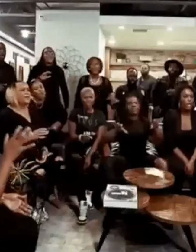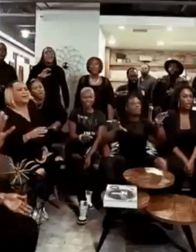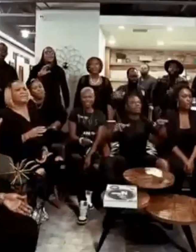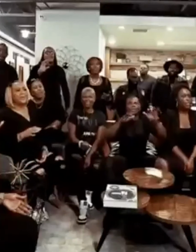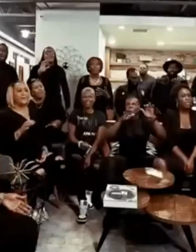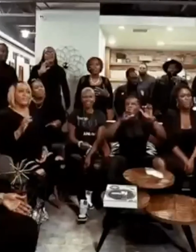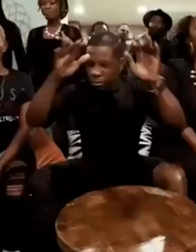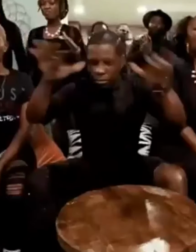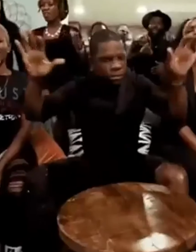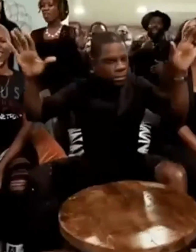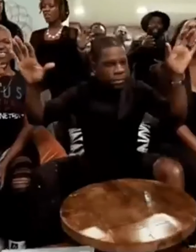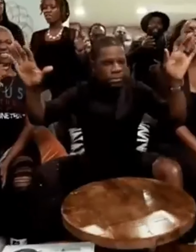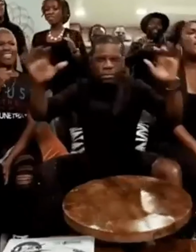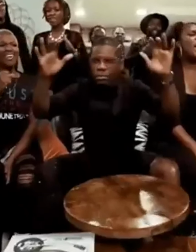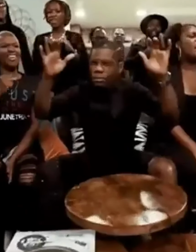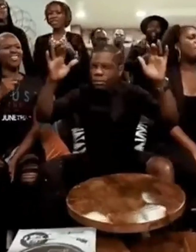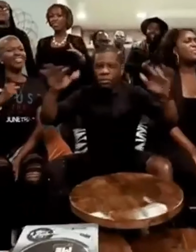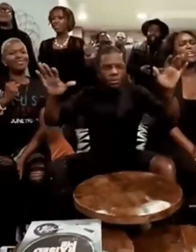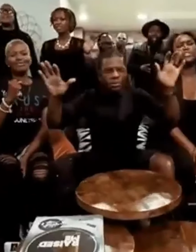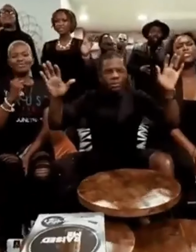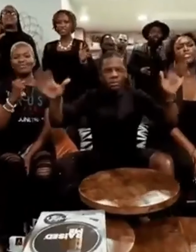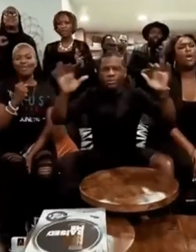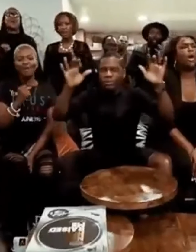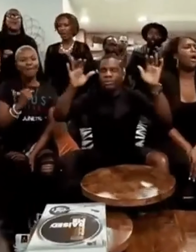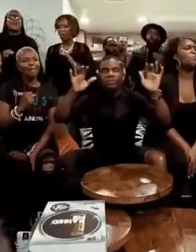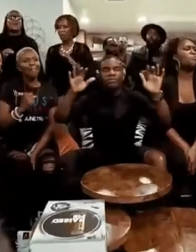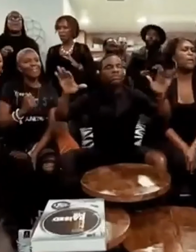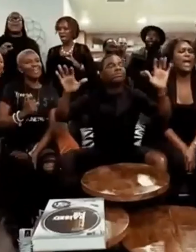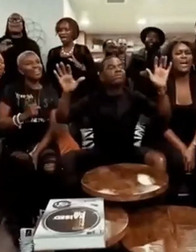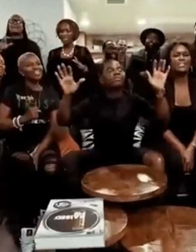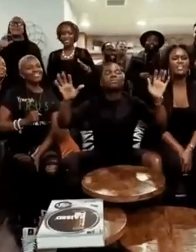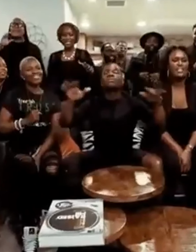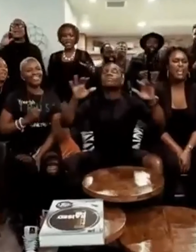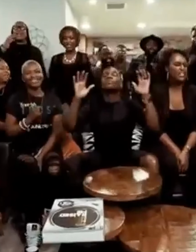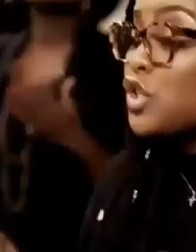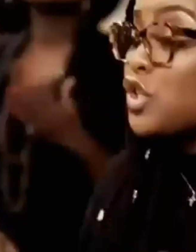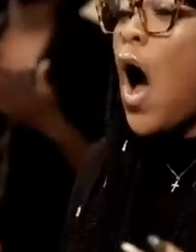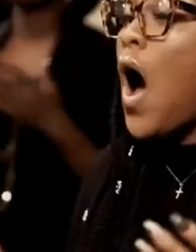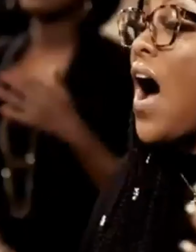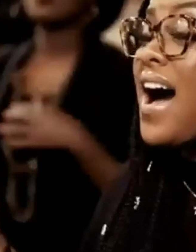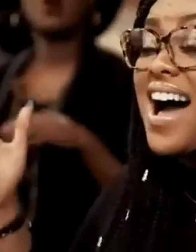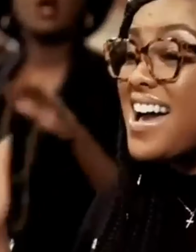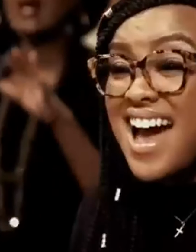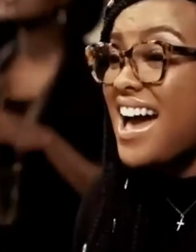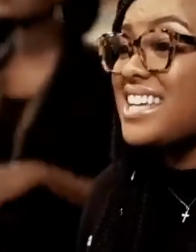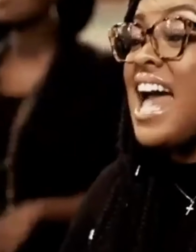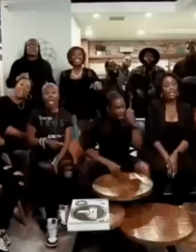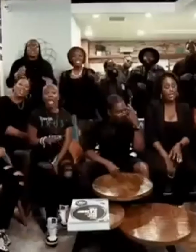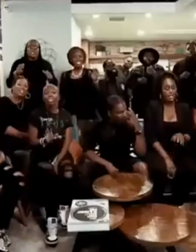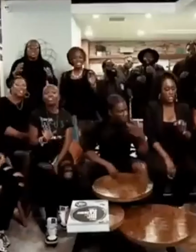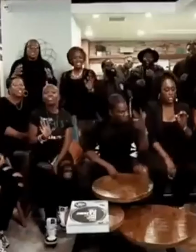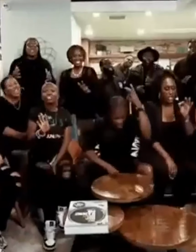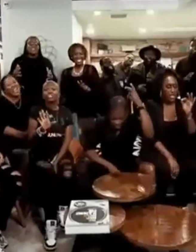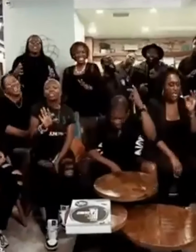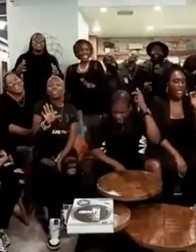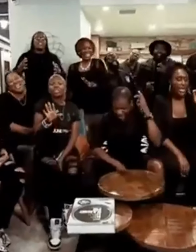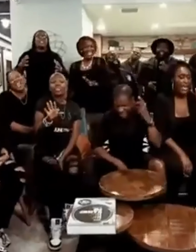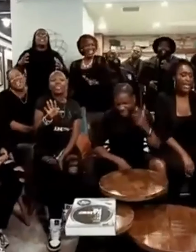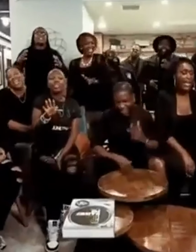the faith that the dark past has taught us.